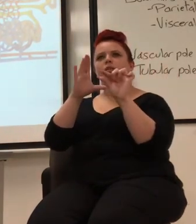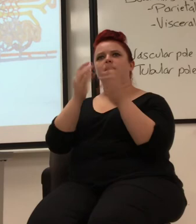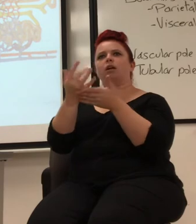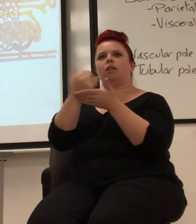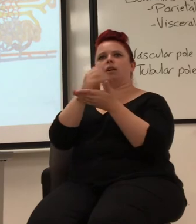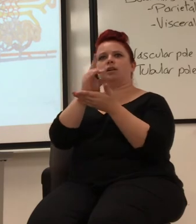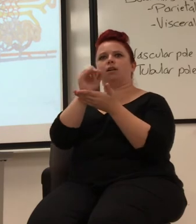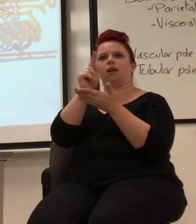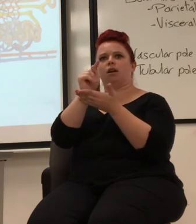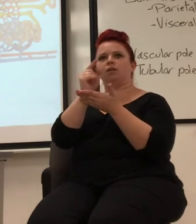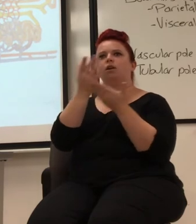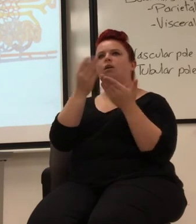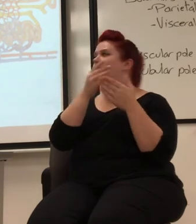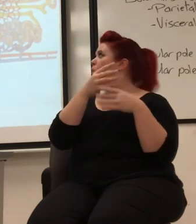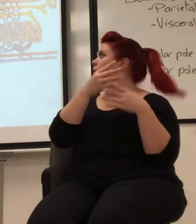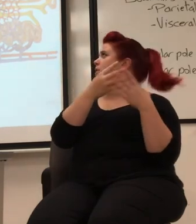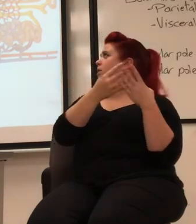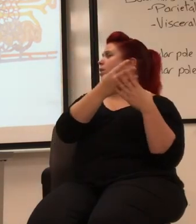down here?